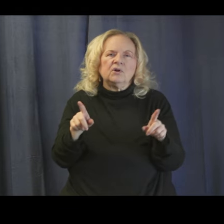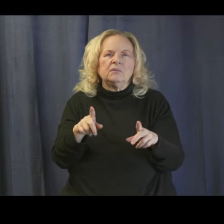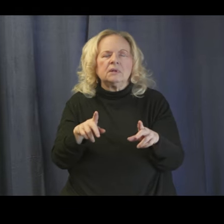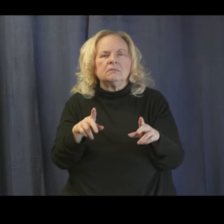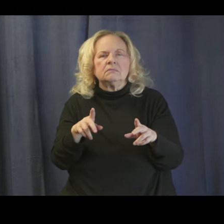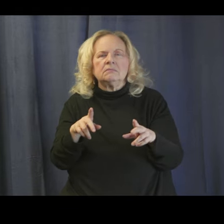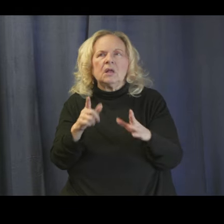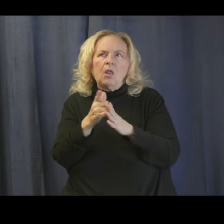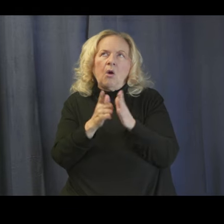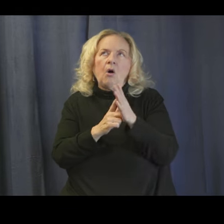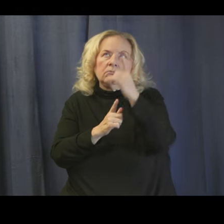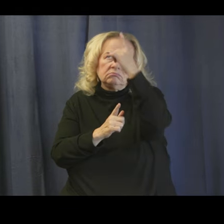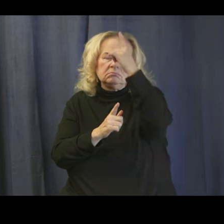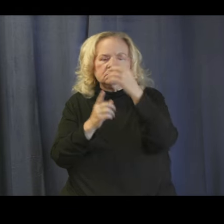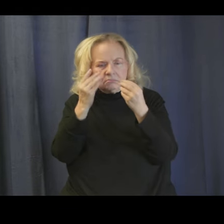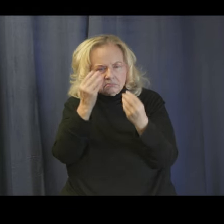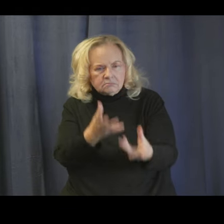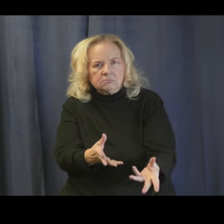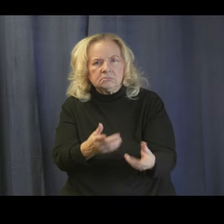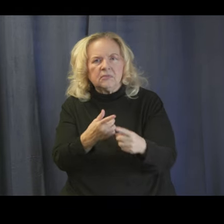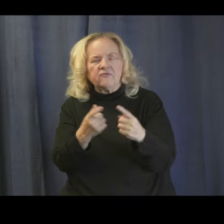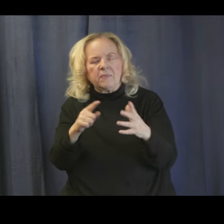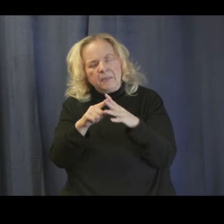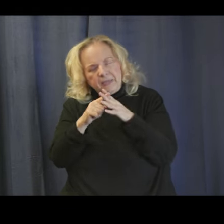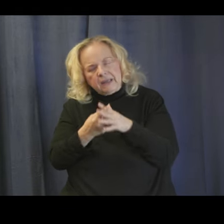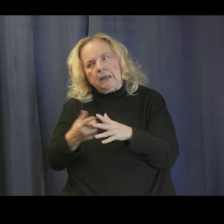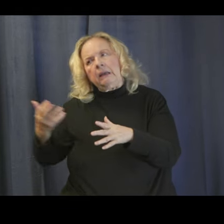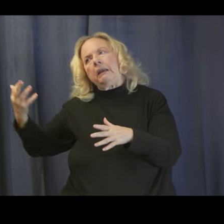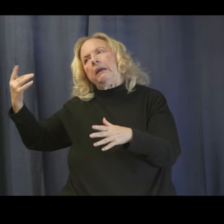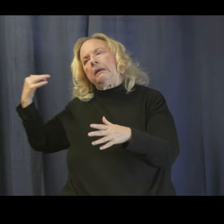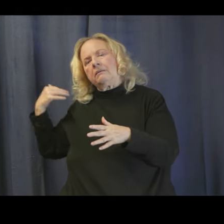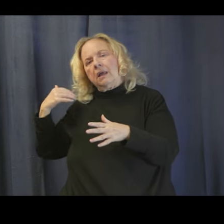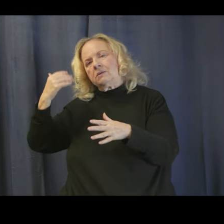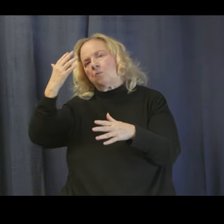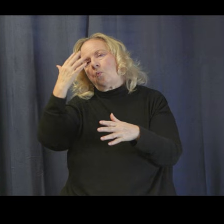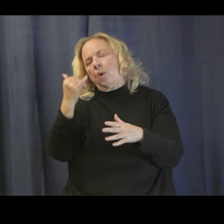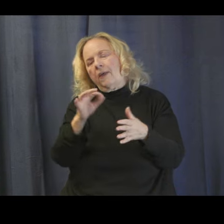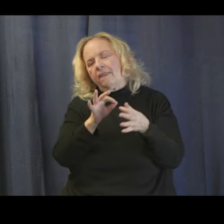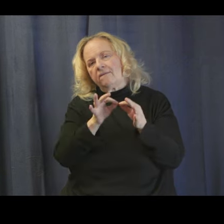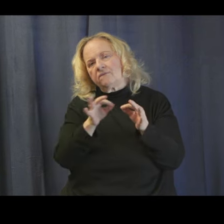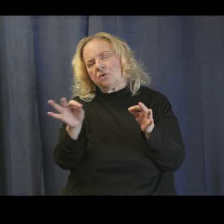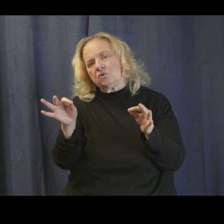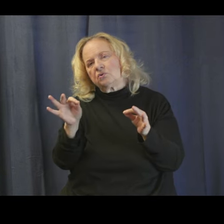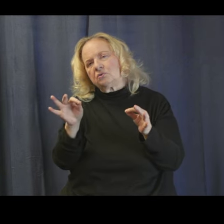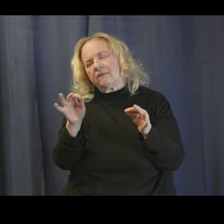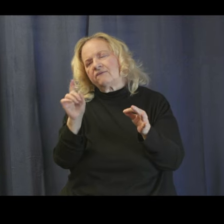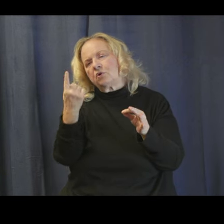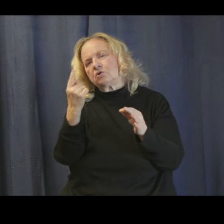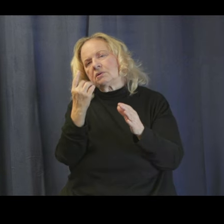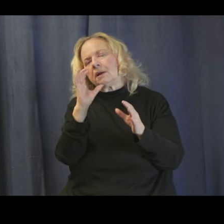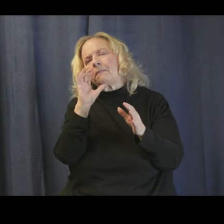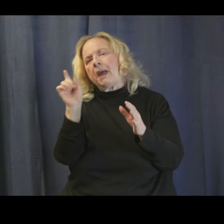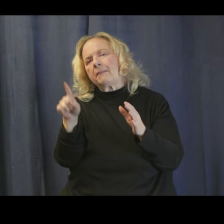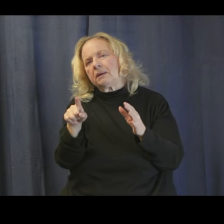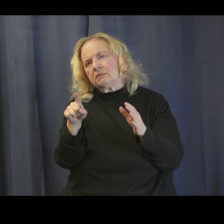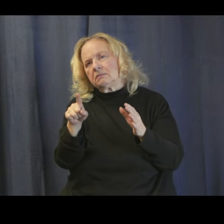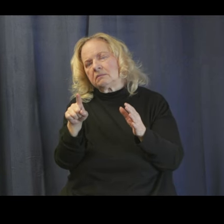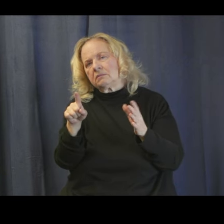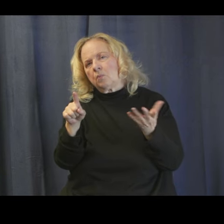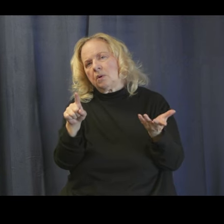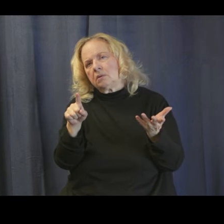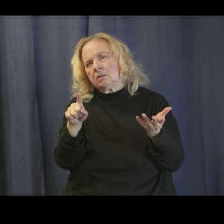of it, but what God, the Torah was from the beginning. That's why the first, what was the first commandment of the